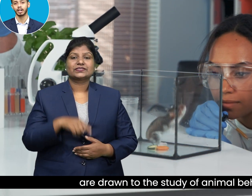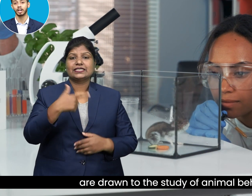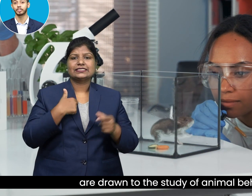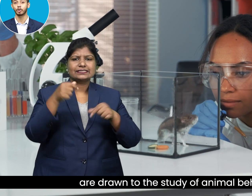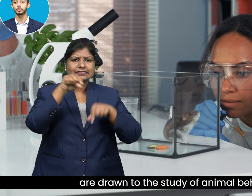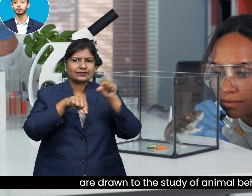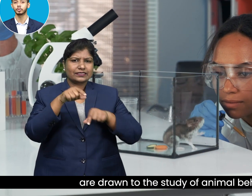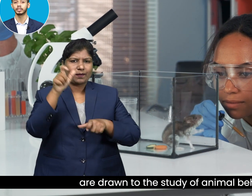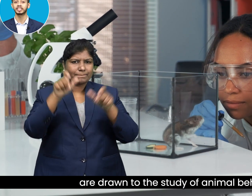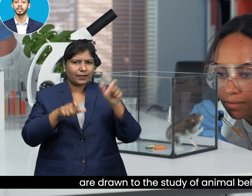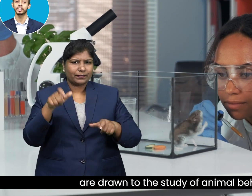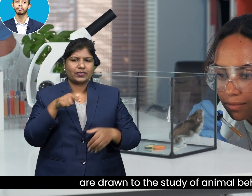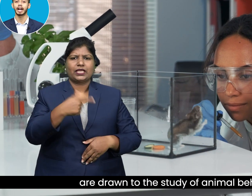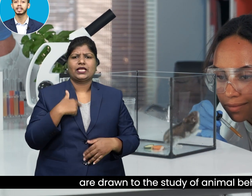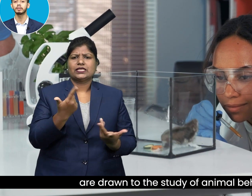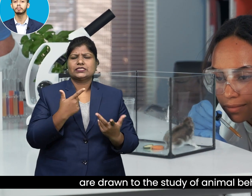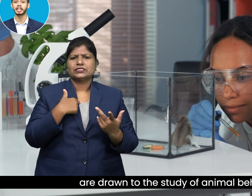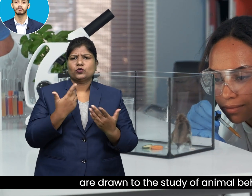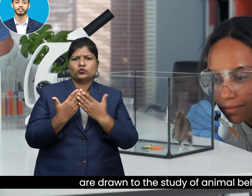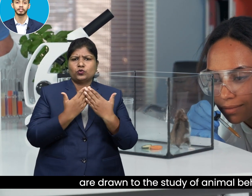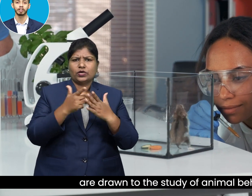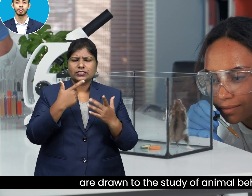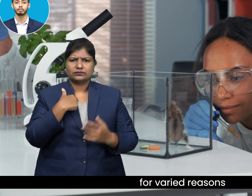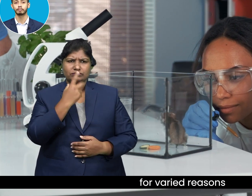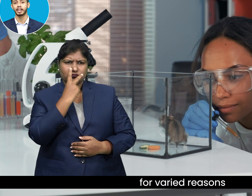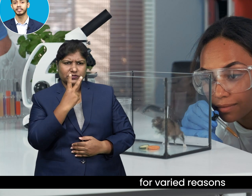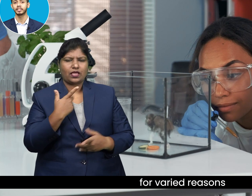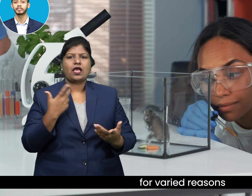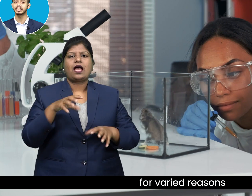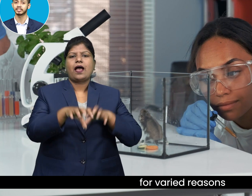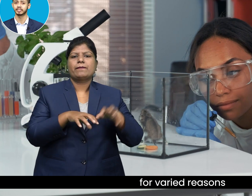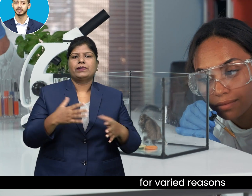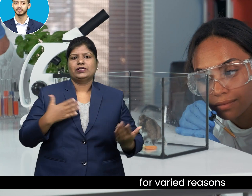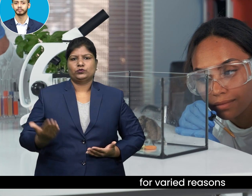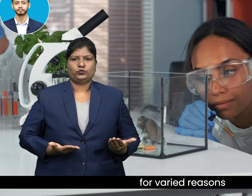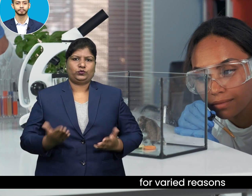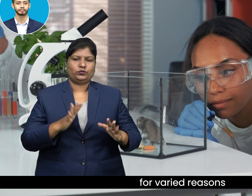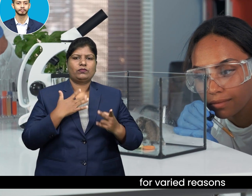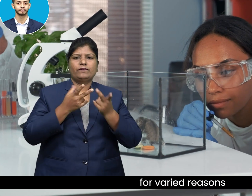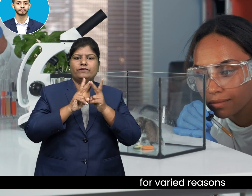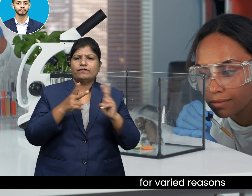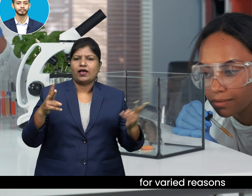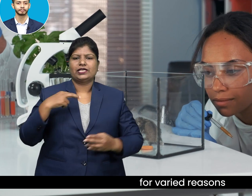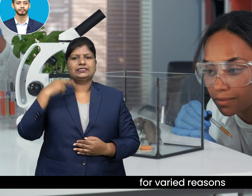Scientists are drawn to the study of animal behavior for varied reasons.